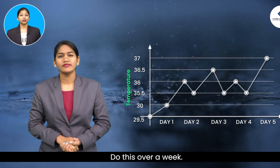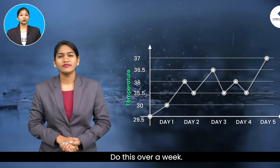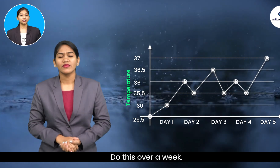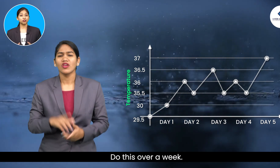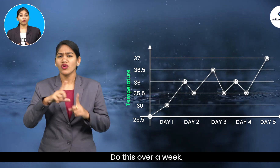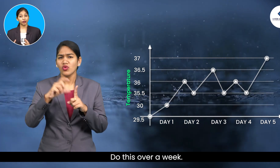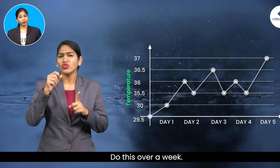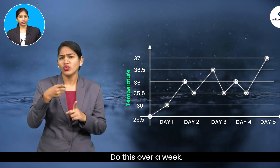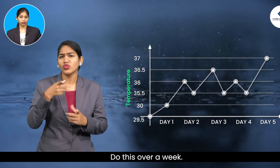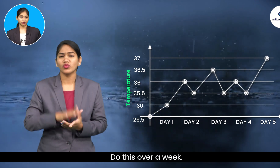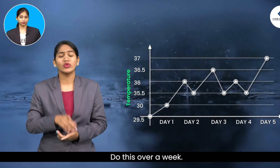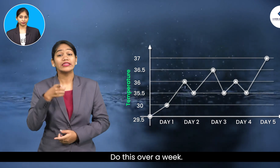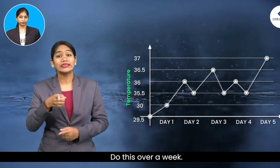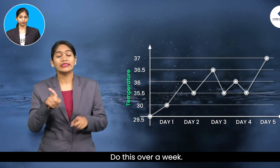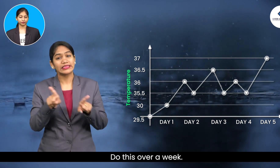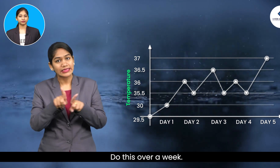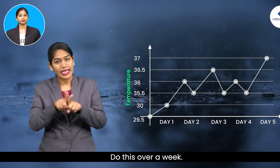Do this over a week